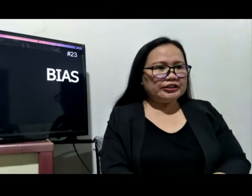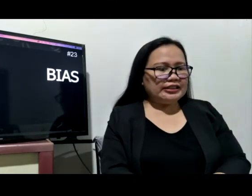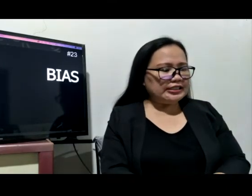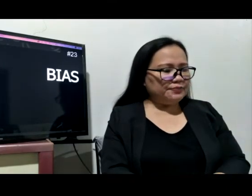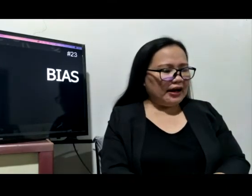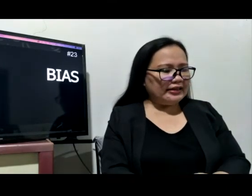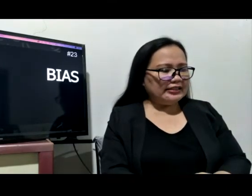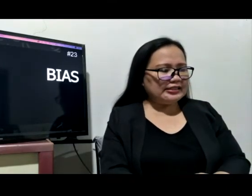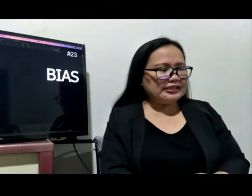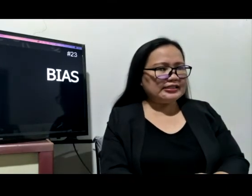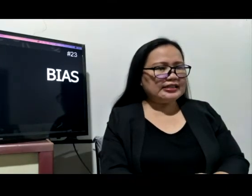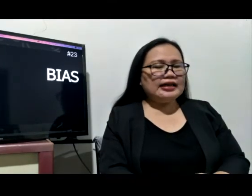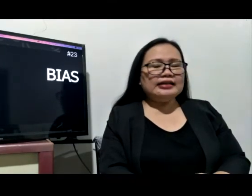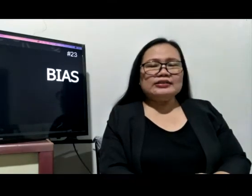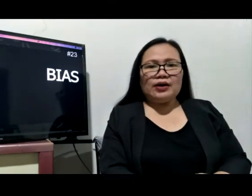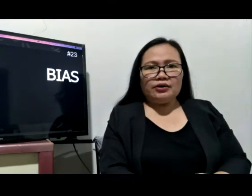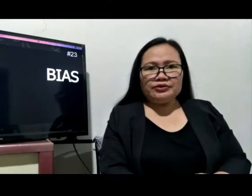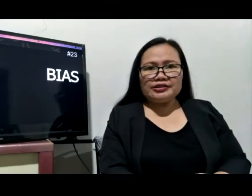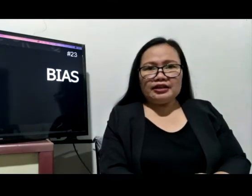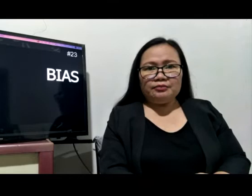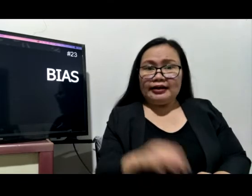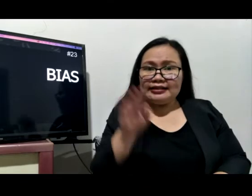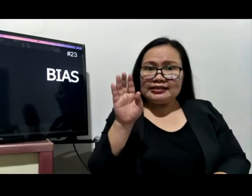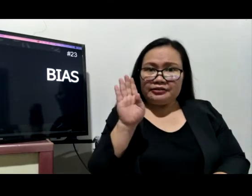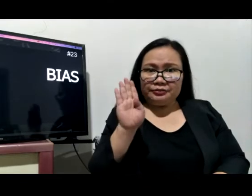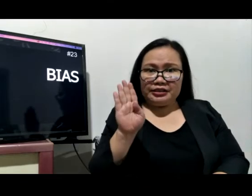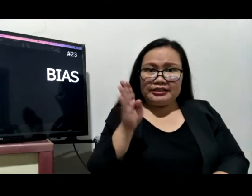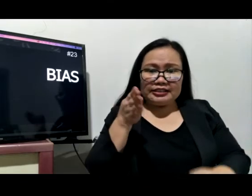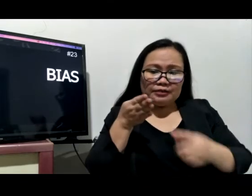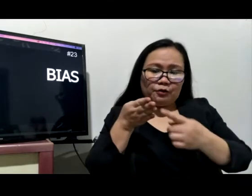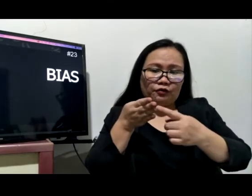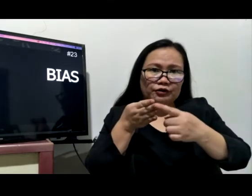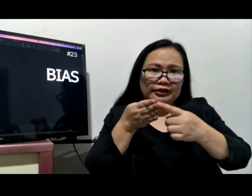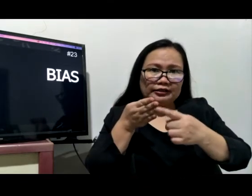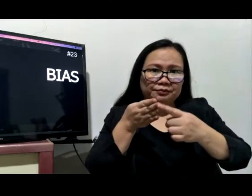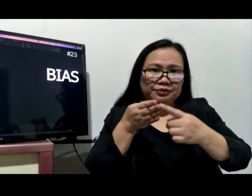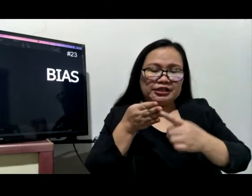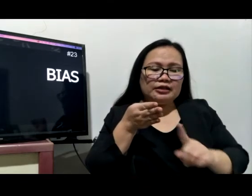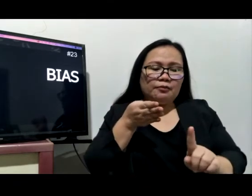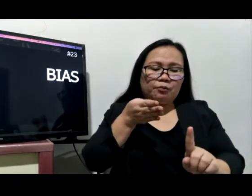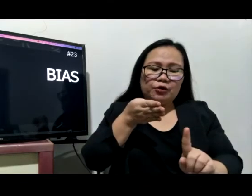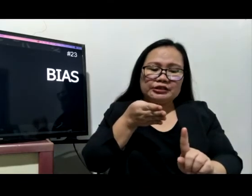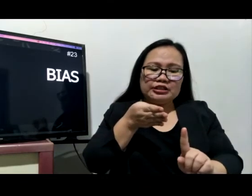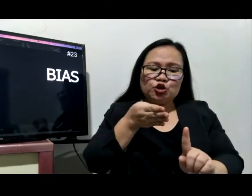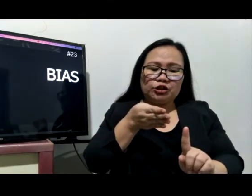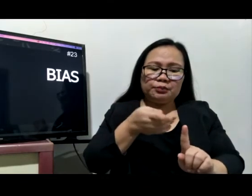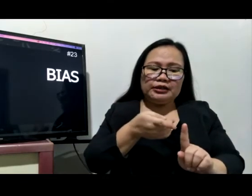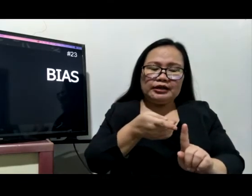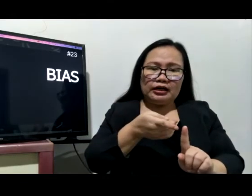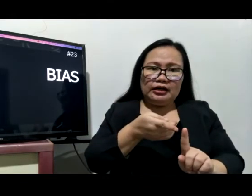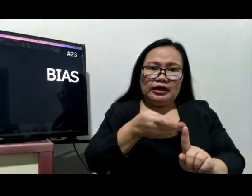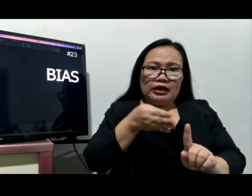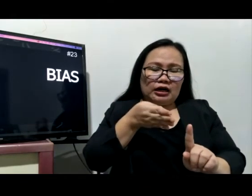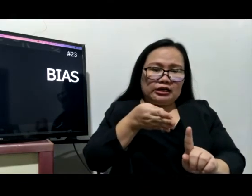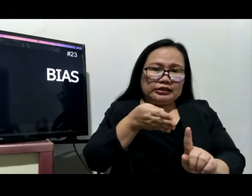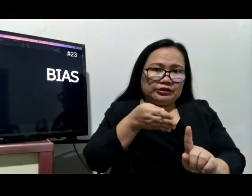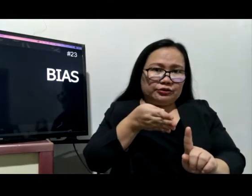is bias. So how do you sign bias? Letter B, the tip of your letter B pointing sharply at